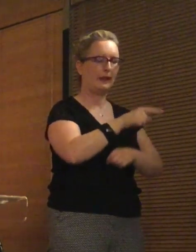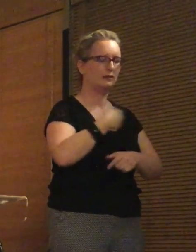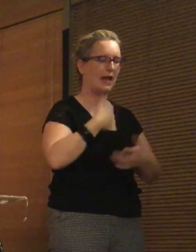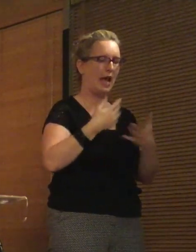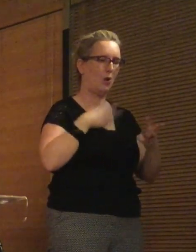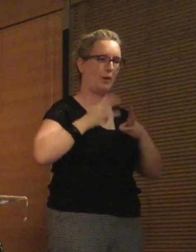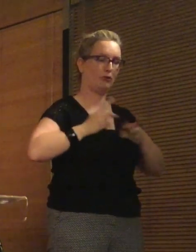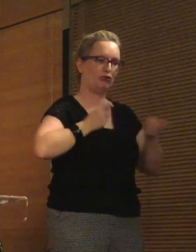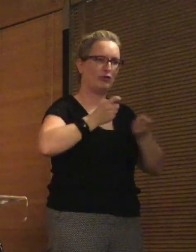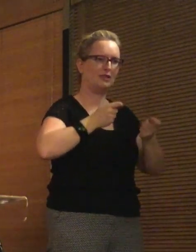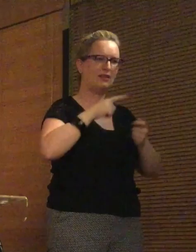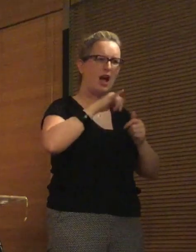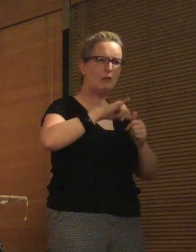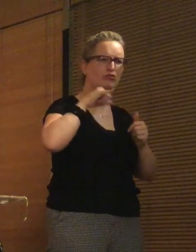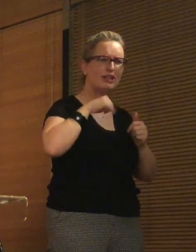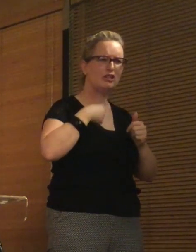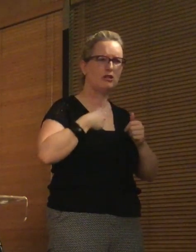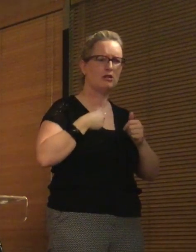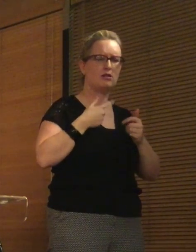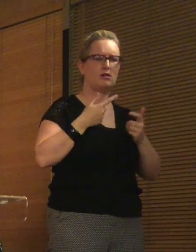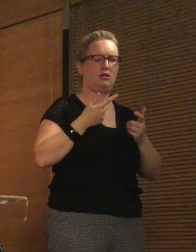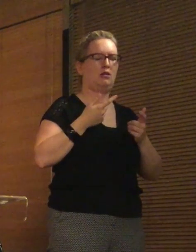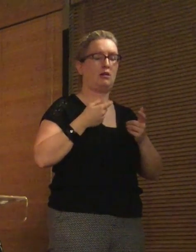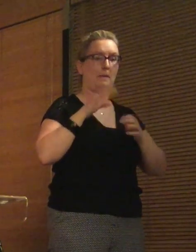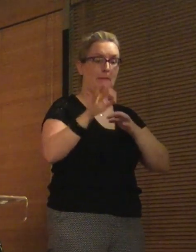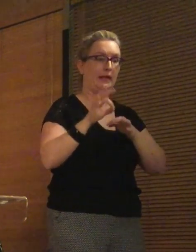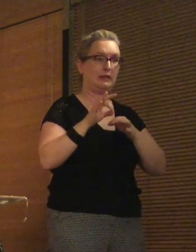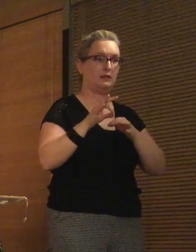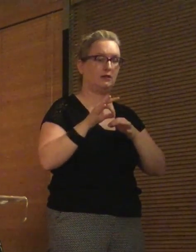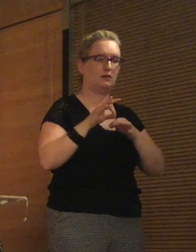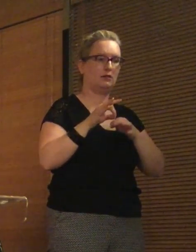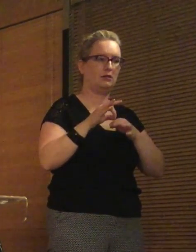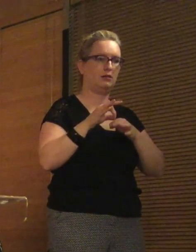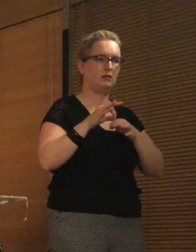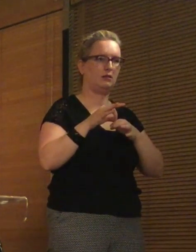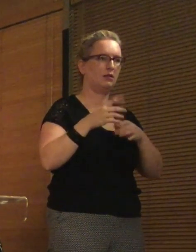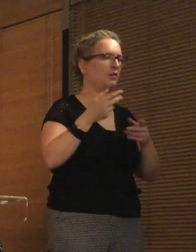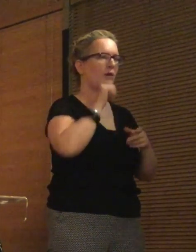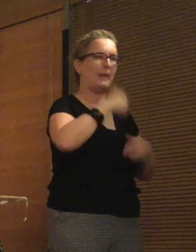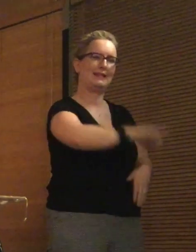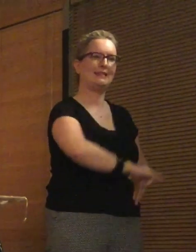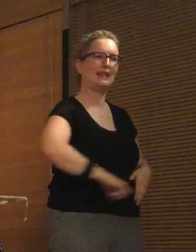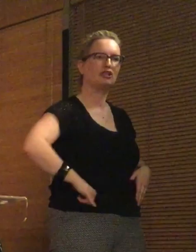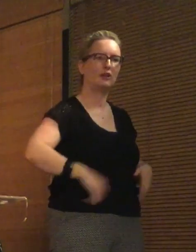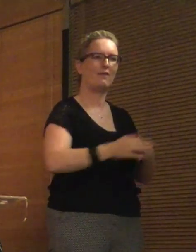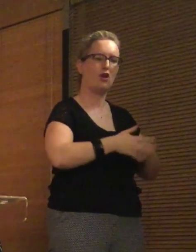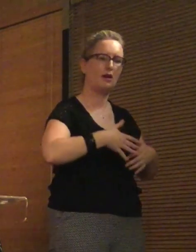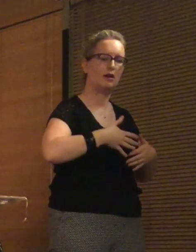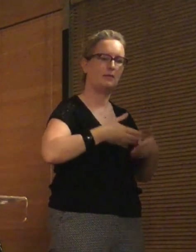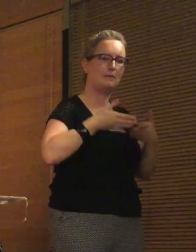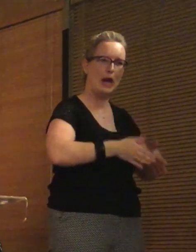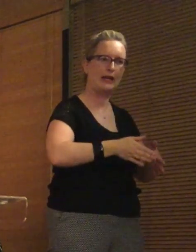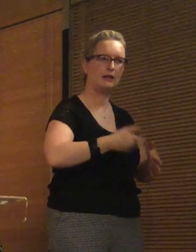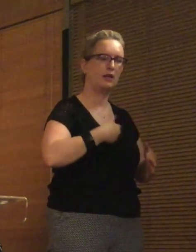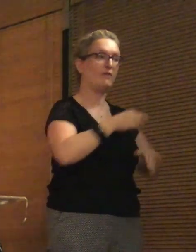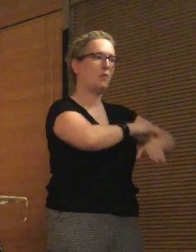this operation of choice was used instead of a cesarean section when there was problem